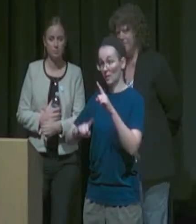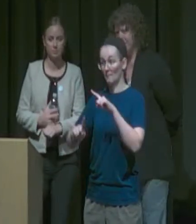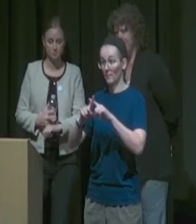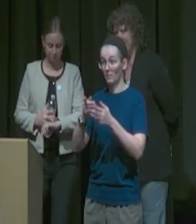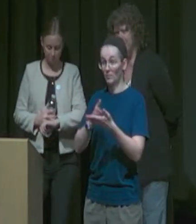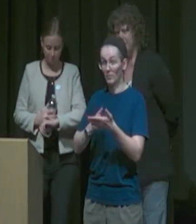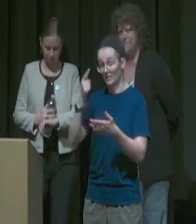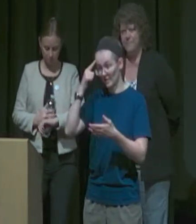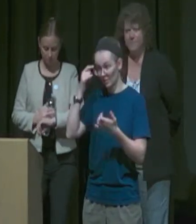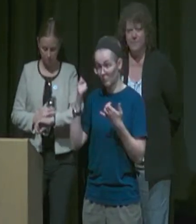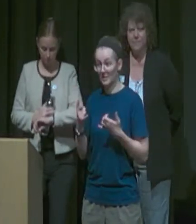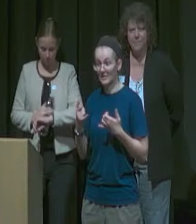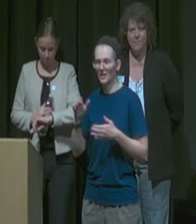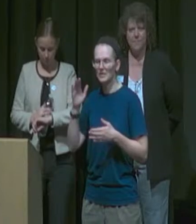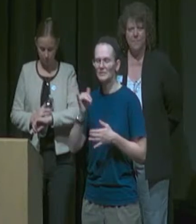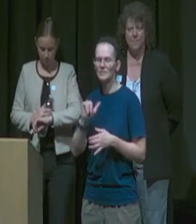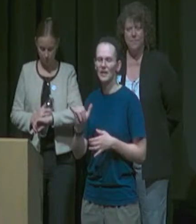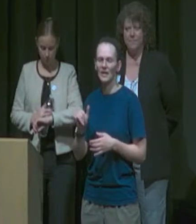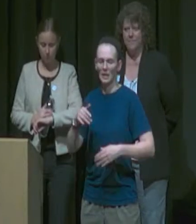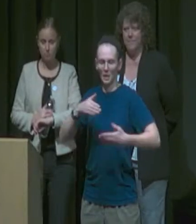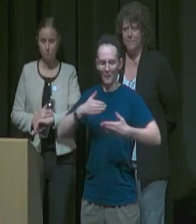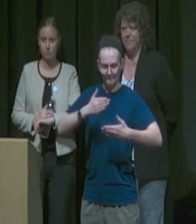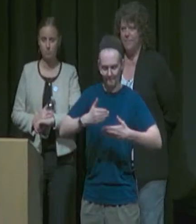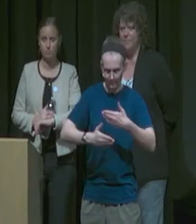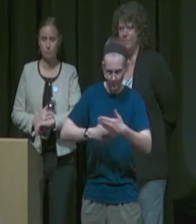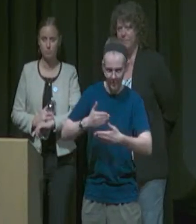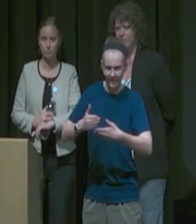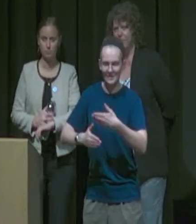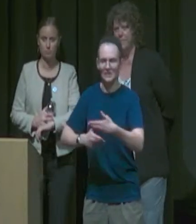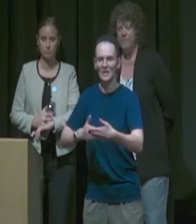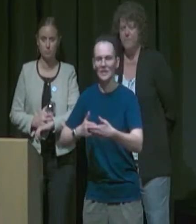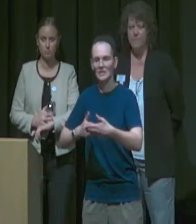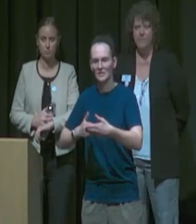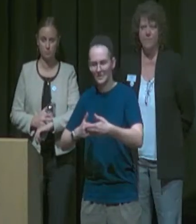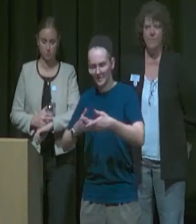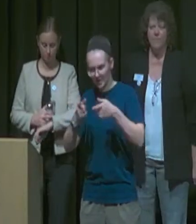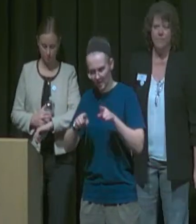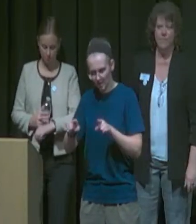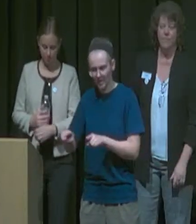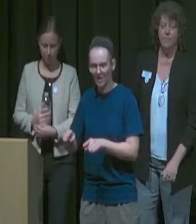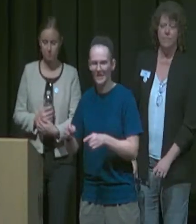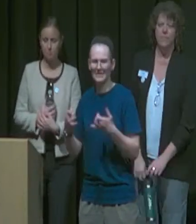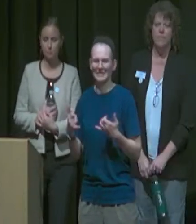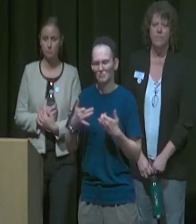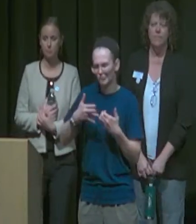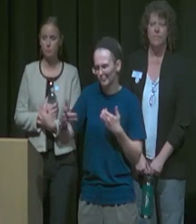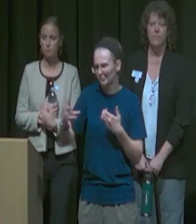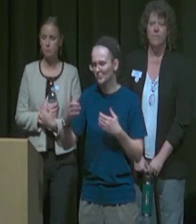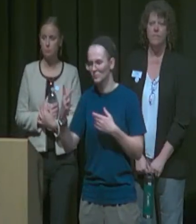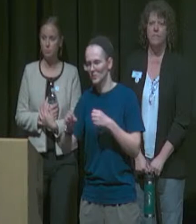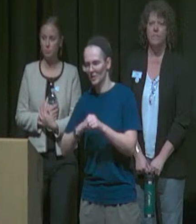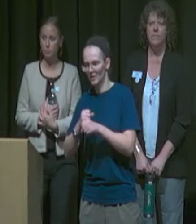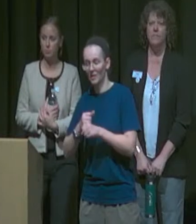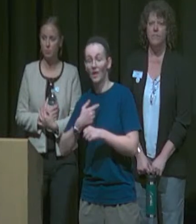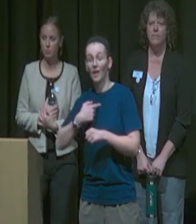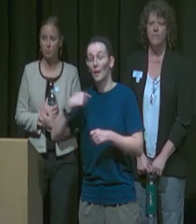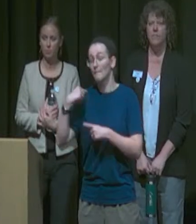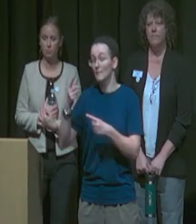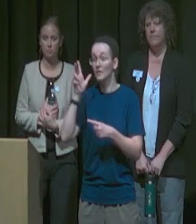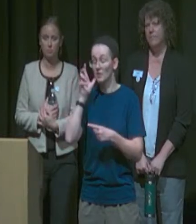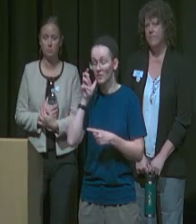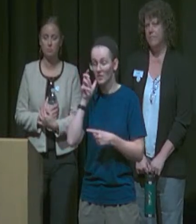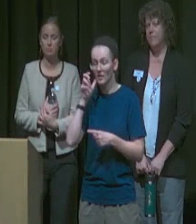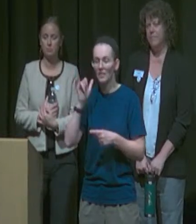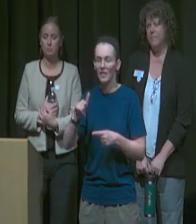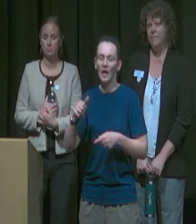point, it seems like as this process is taking place over the next 3 years, what I've been hearing is that